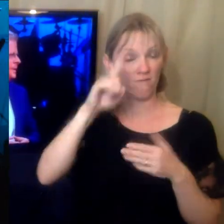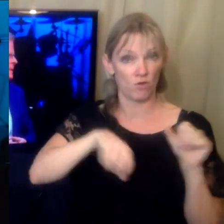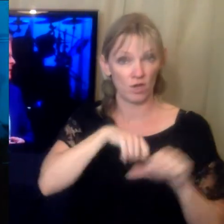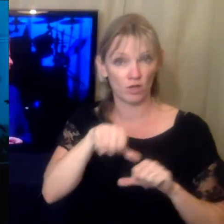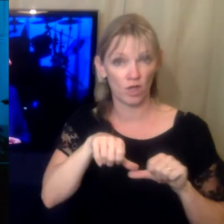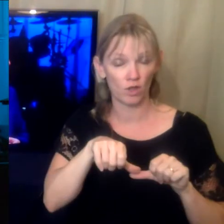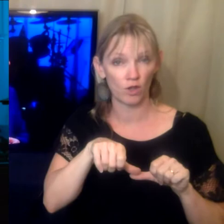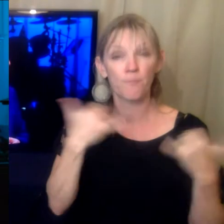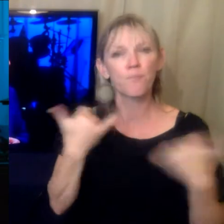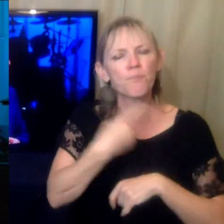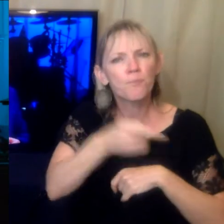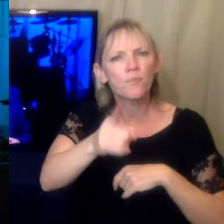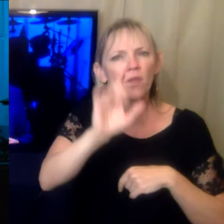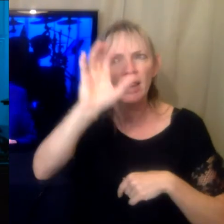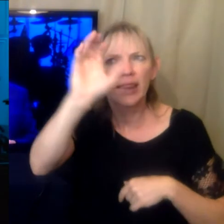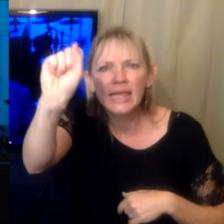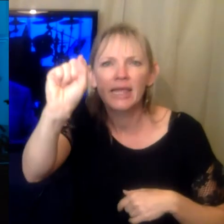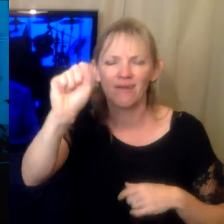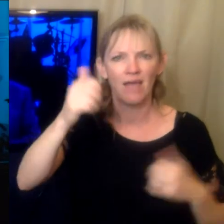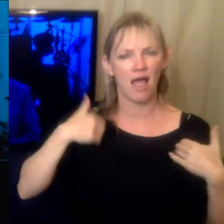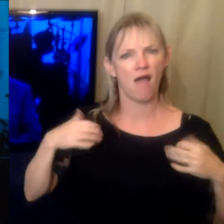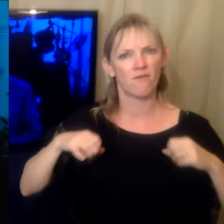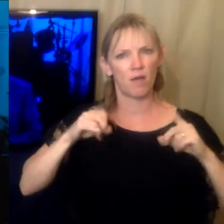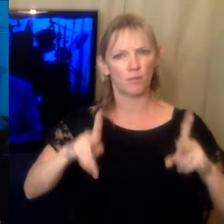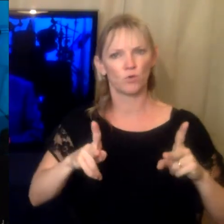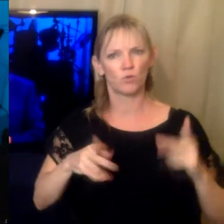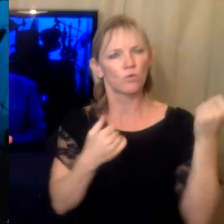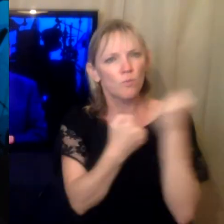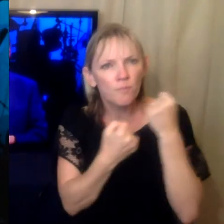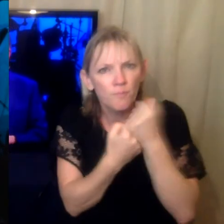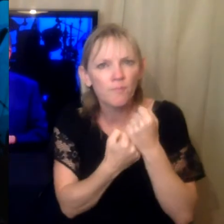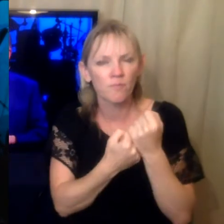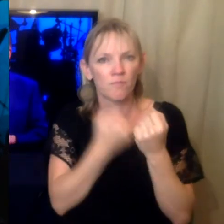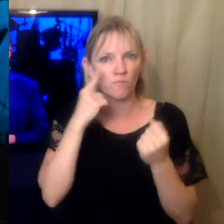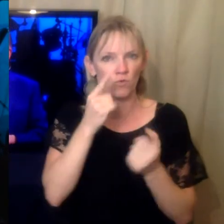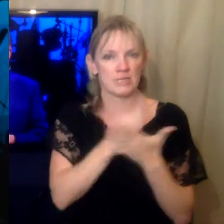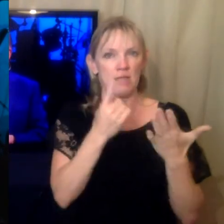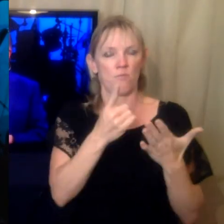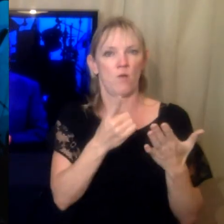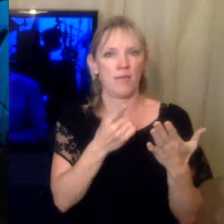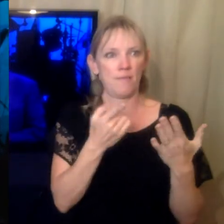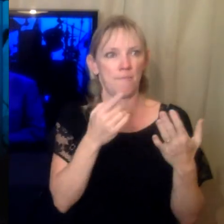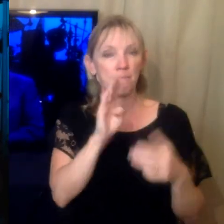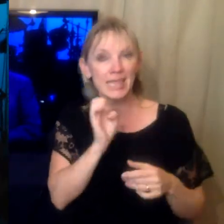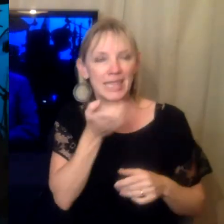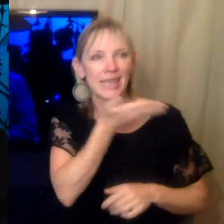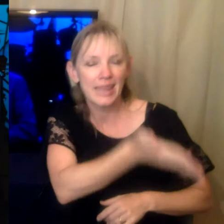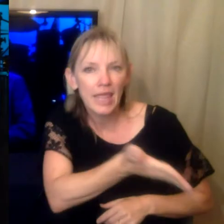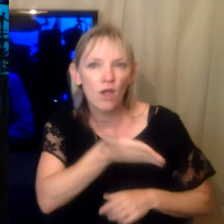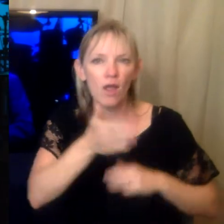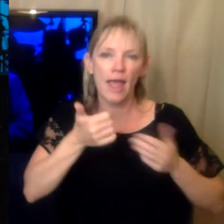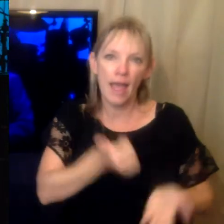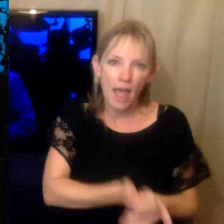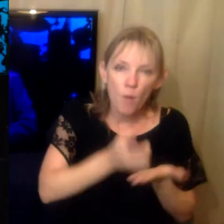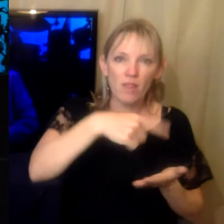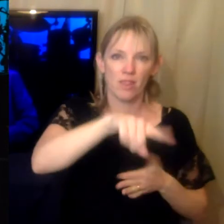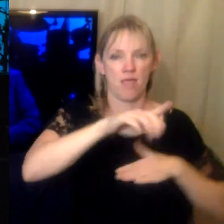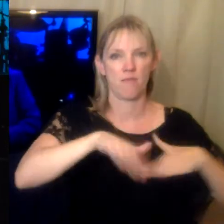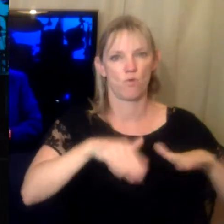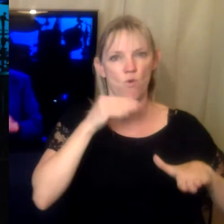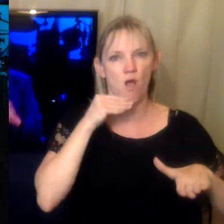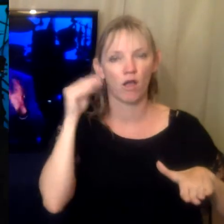opportunity to be there for someone. Yeah. Help them walk home. Help them